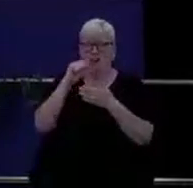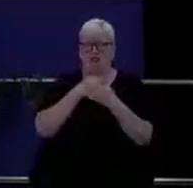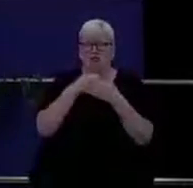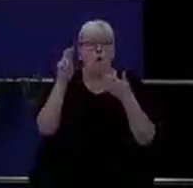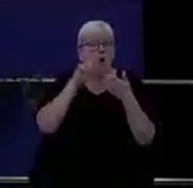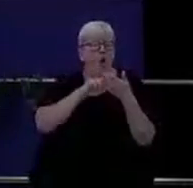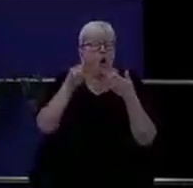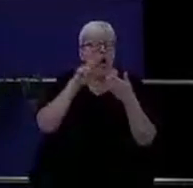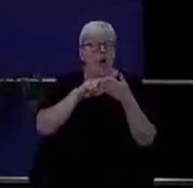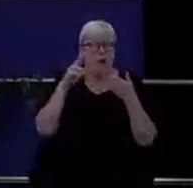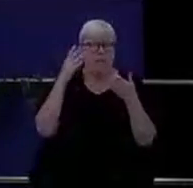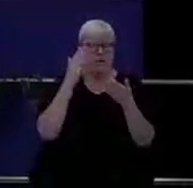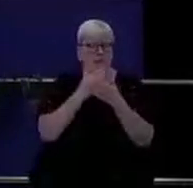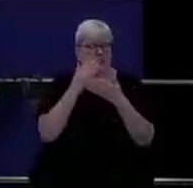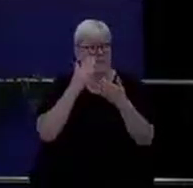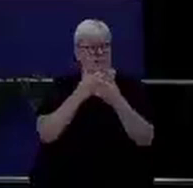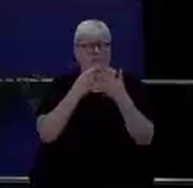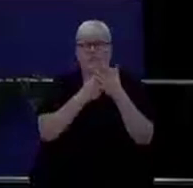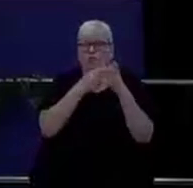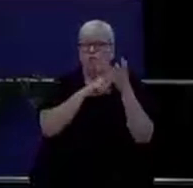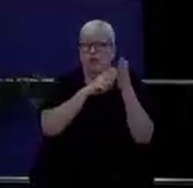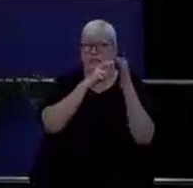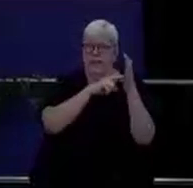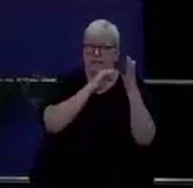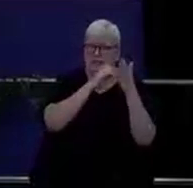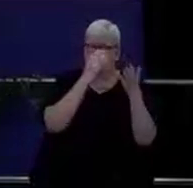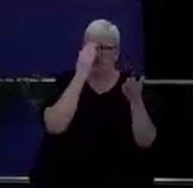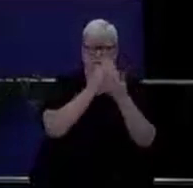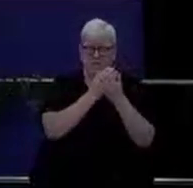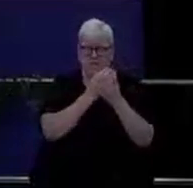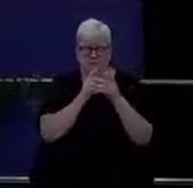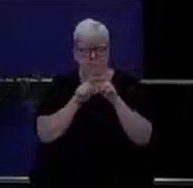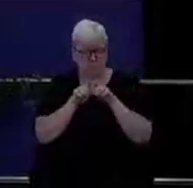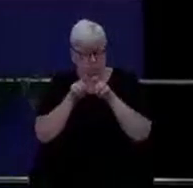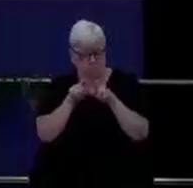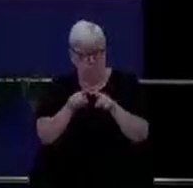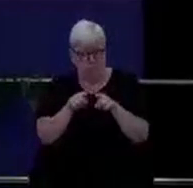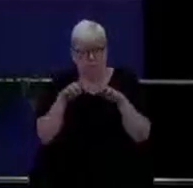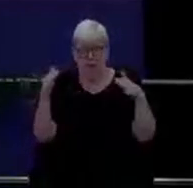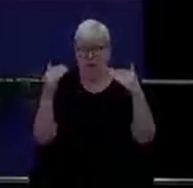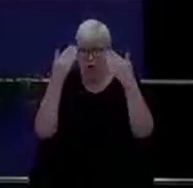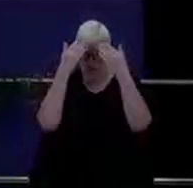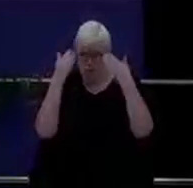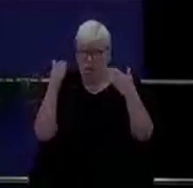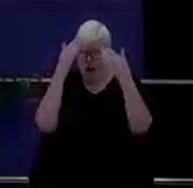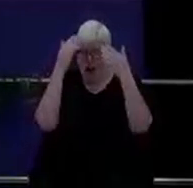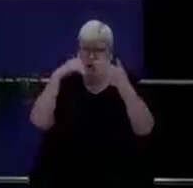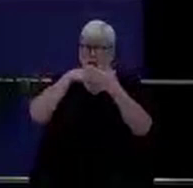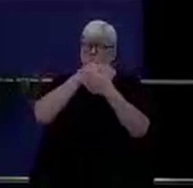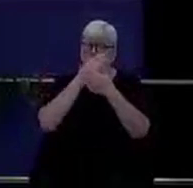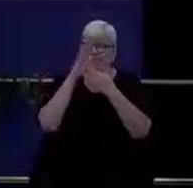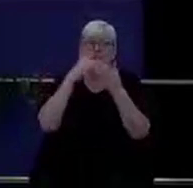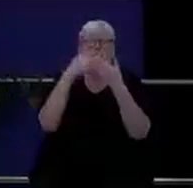ravens. I realized very quickly that ravens are held in, well, simultaneously in high regard as being part of a mythological